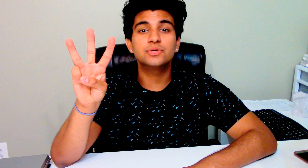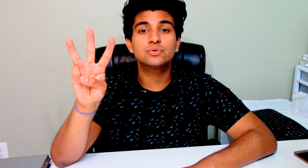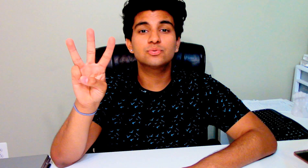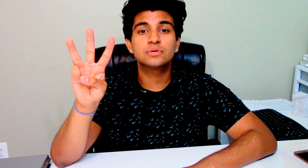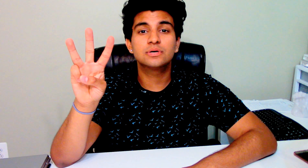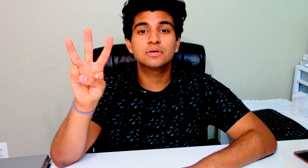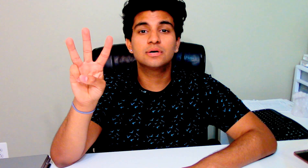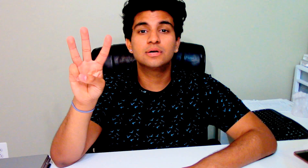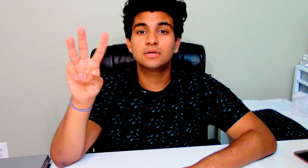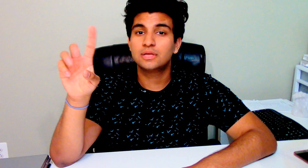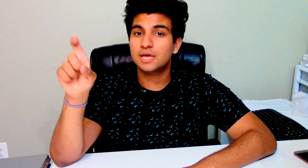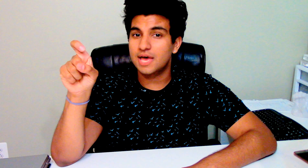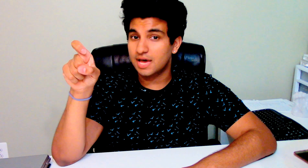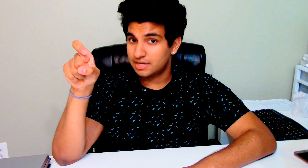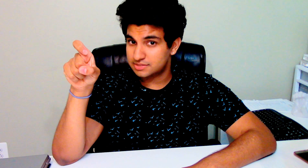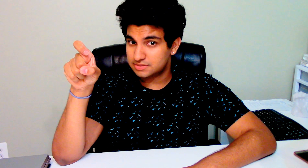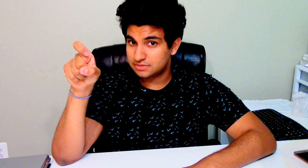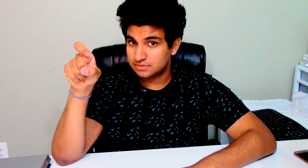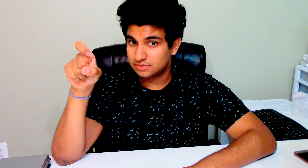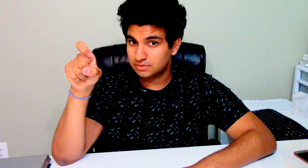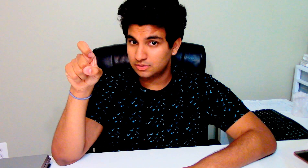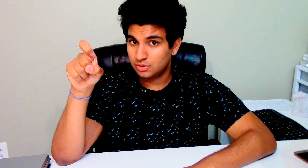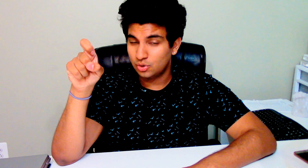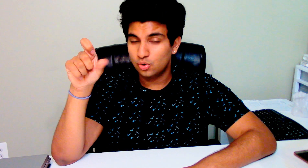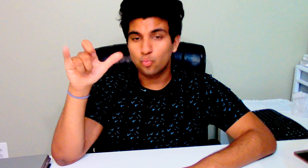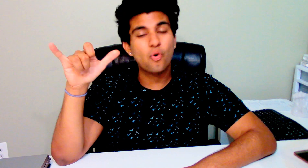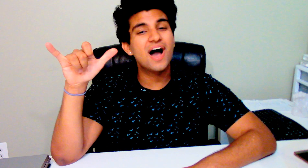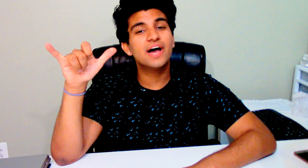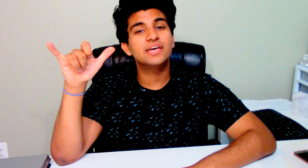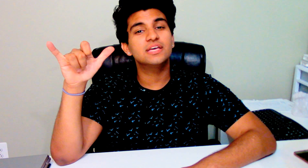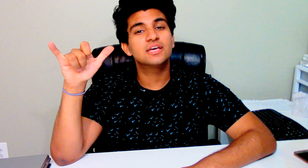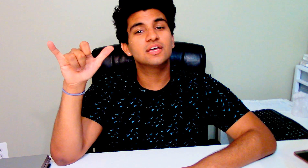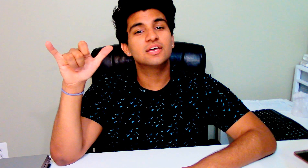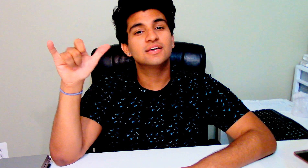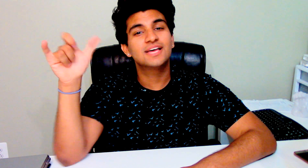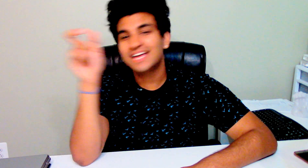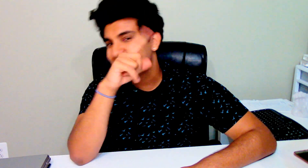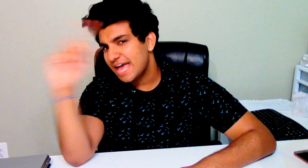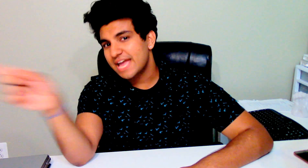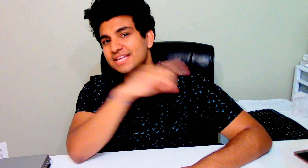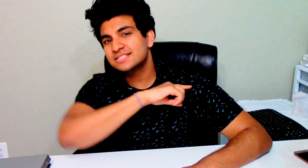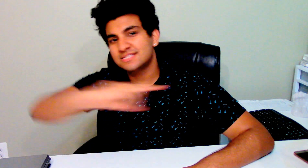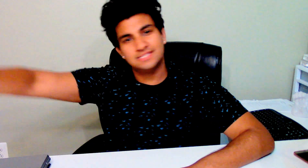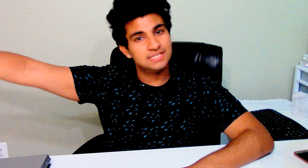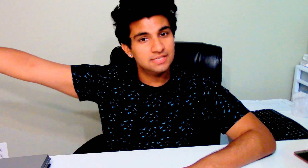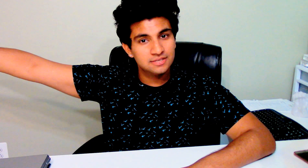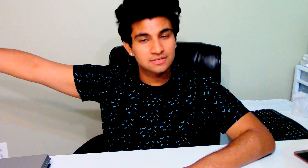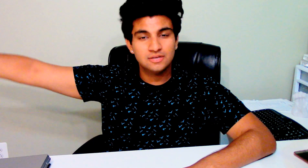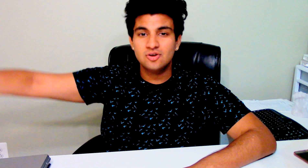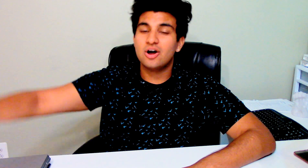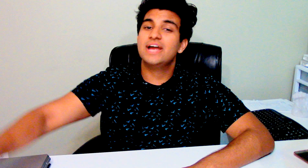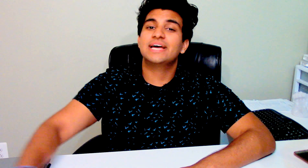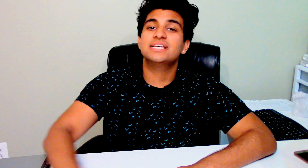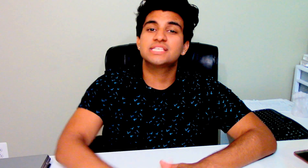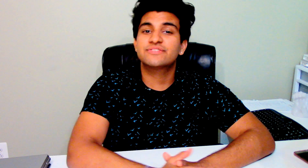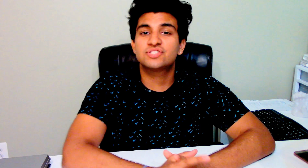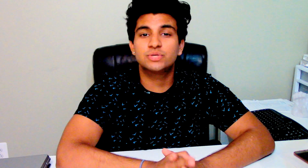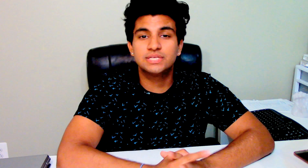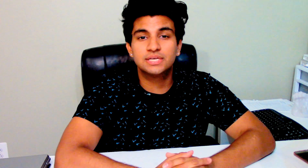W, X, Y, and Z. Alright guys, thank you for tuning in.